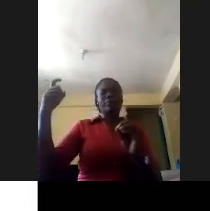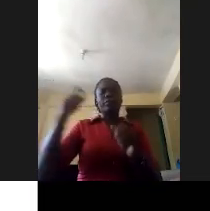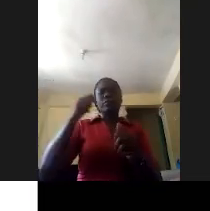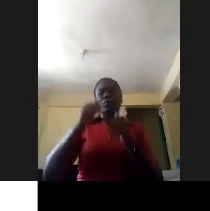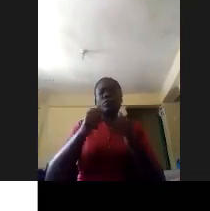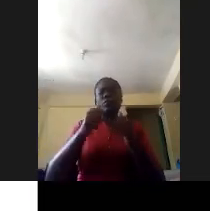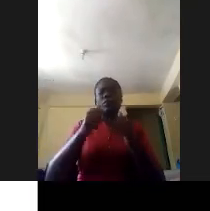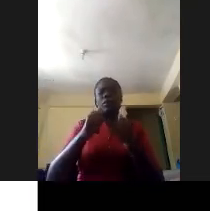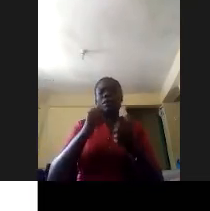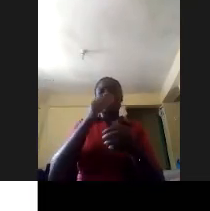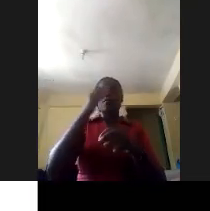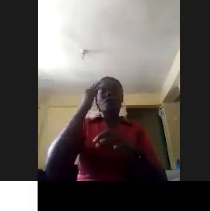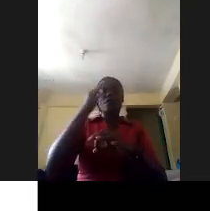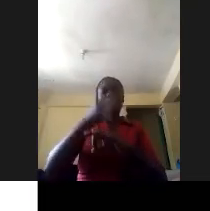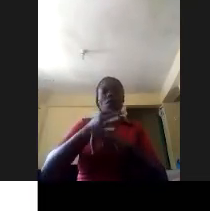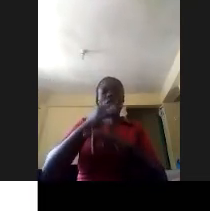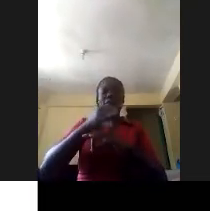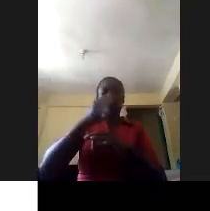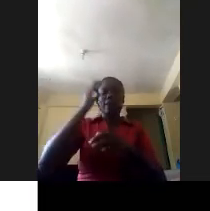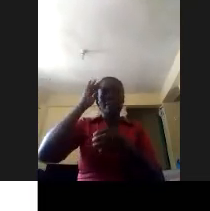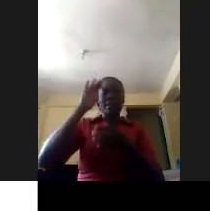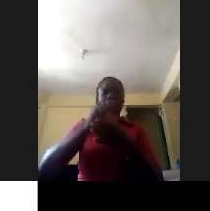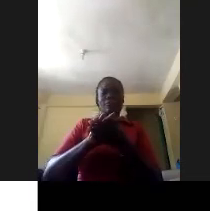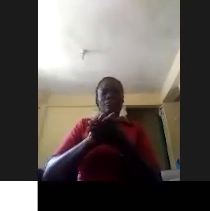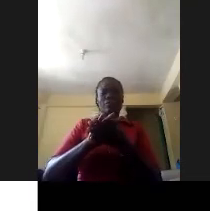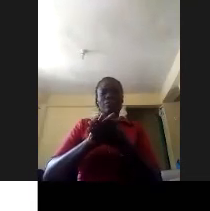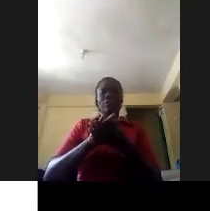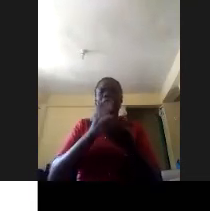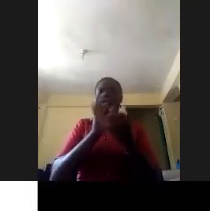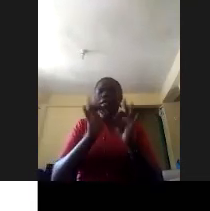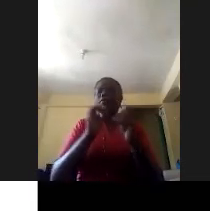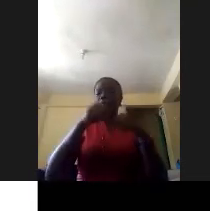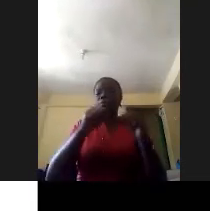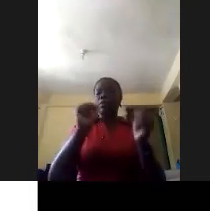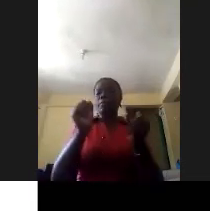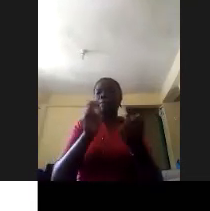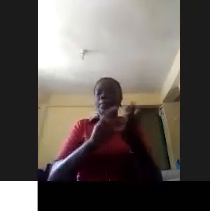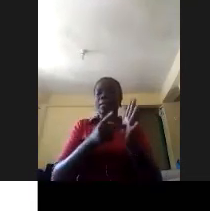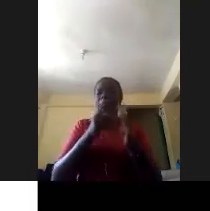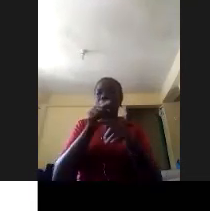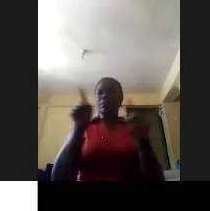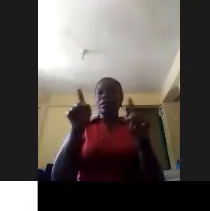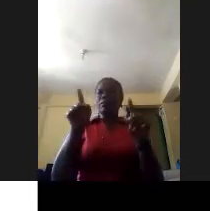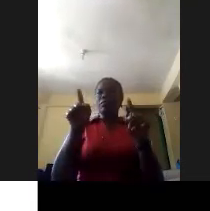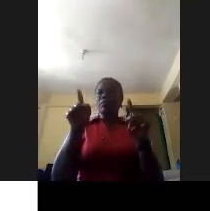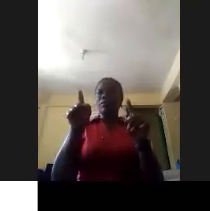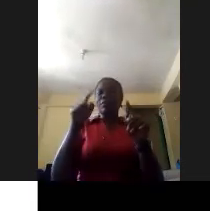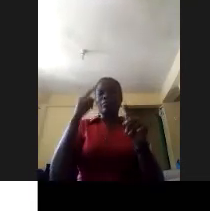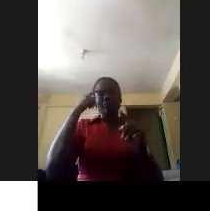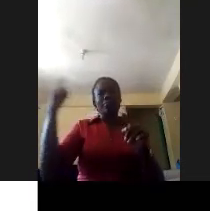say. And it necessarily does not mean they are schizophrenic. It needs more